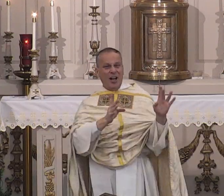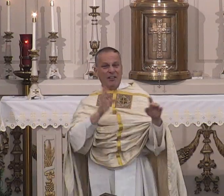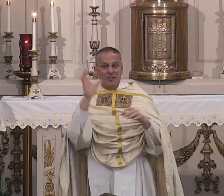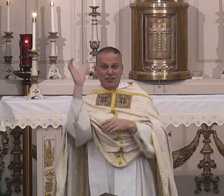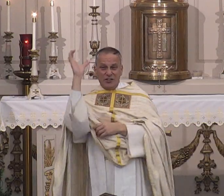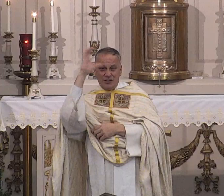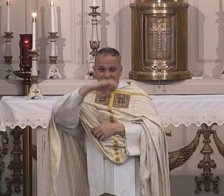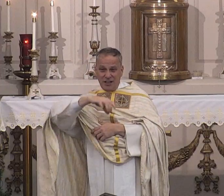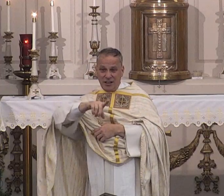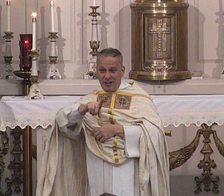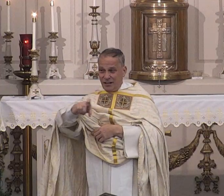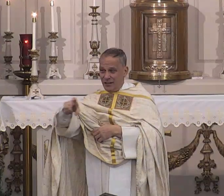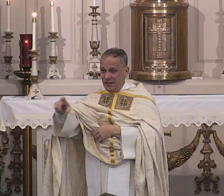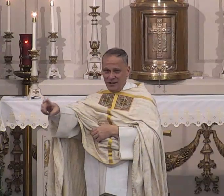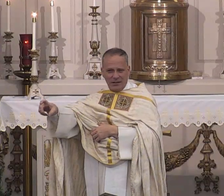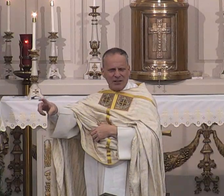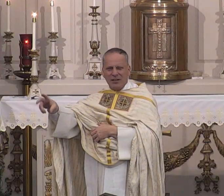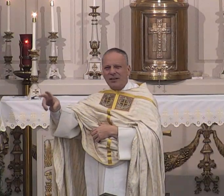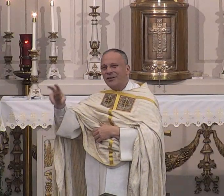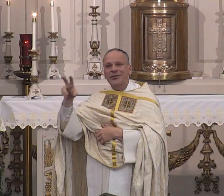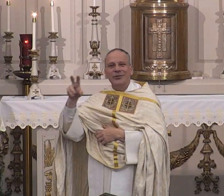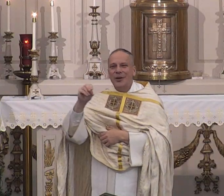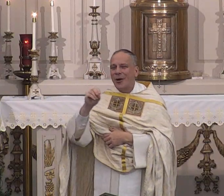not strange